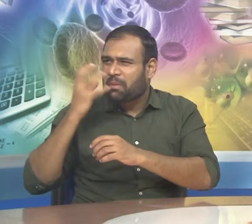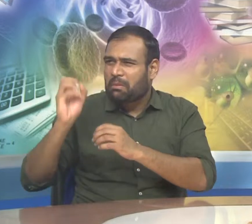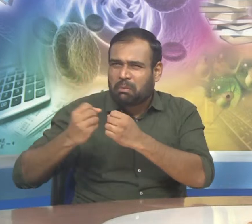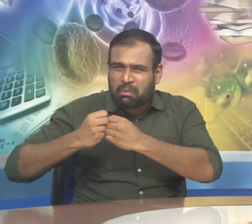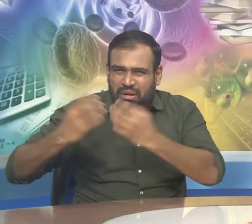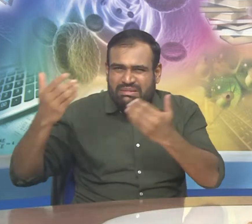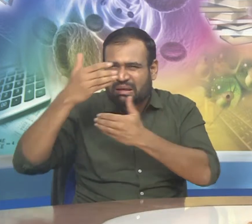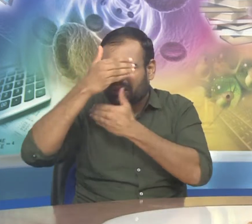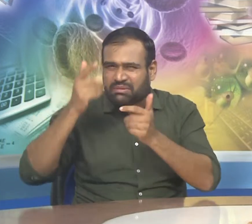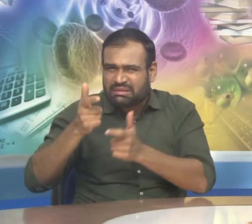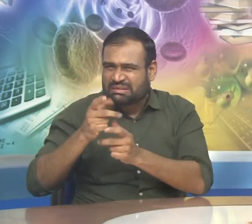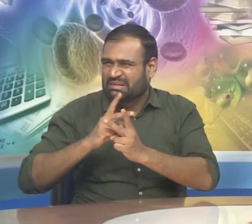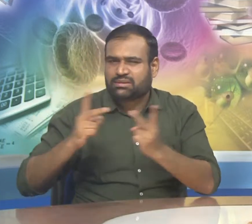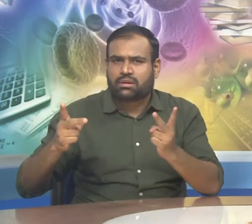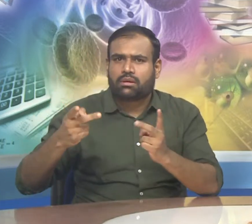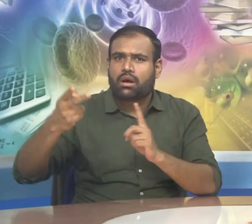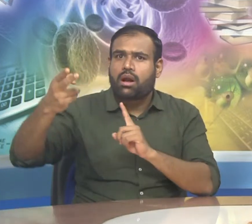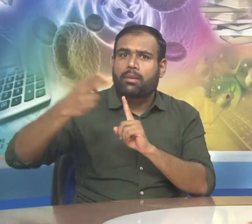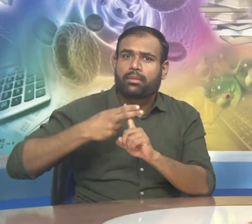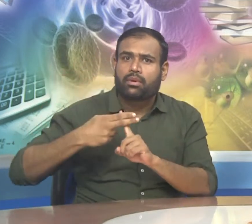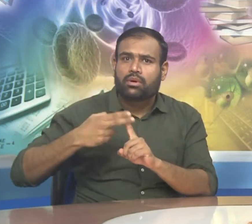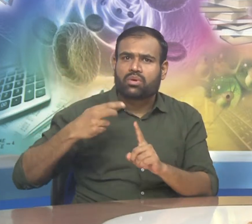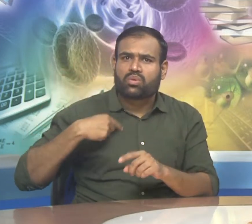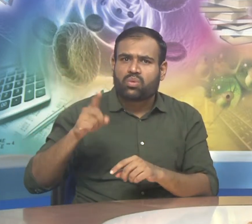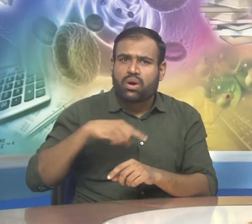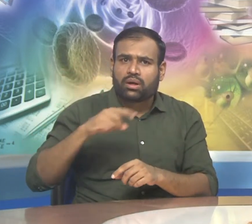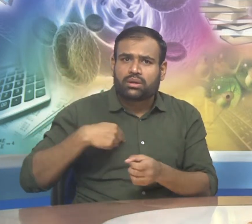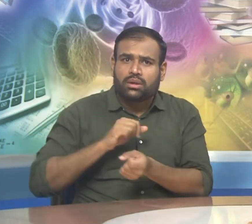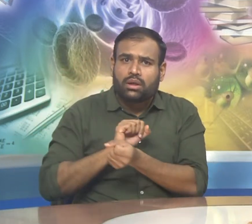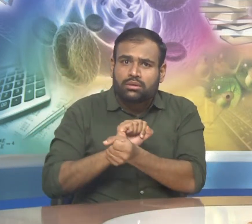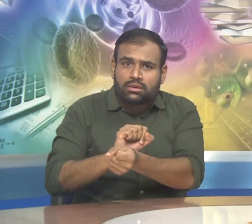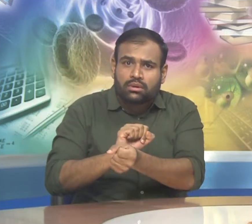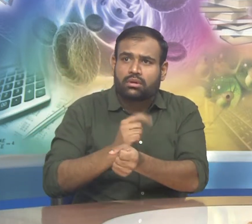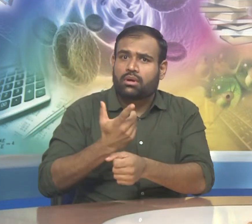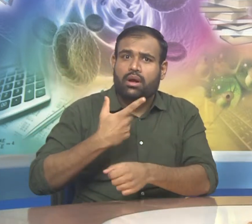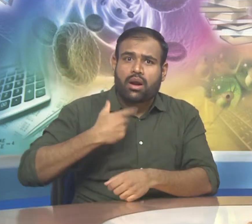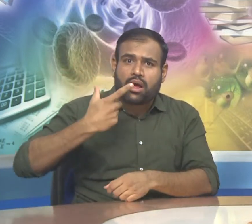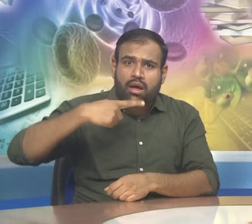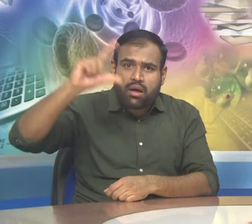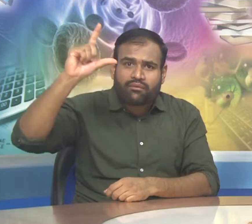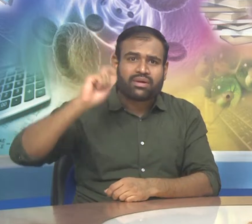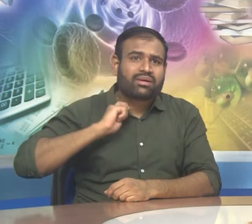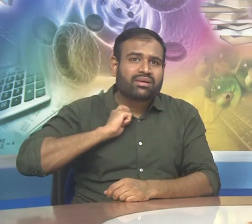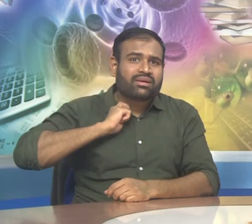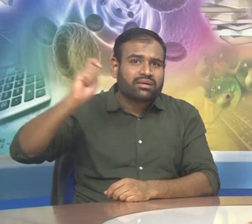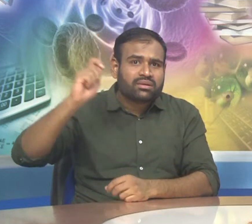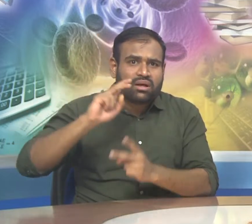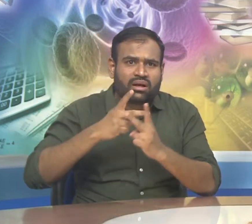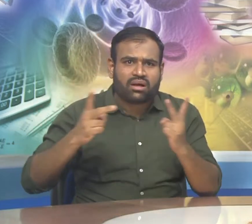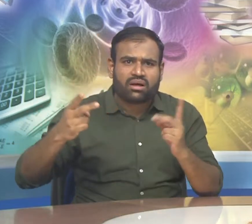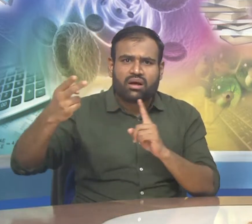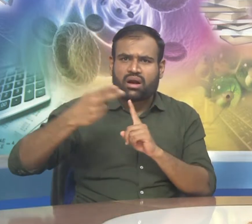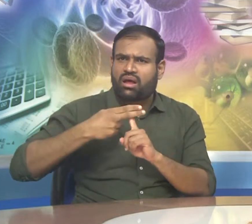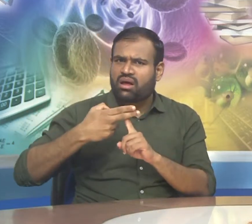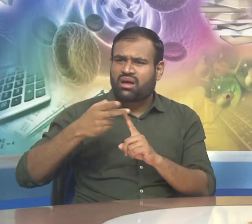An accused who is found guilty by a session court and awarded a